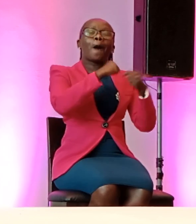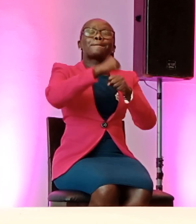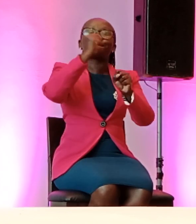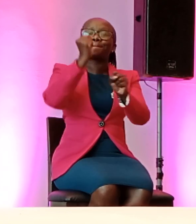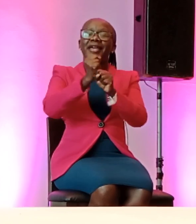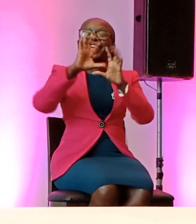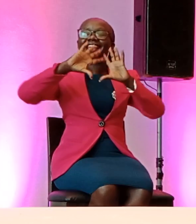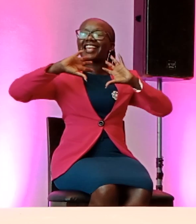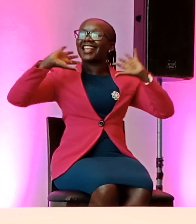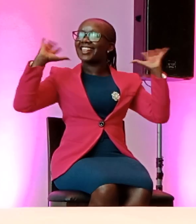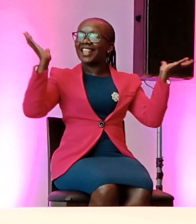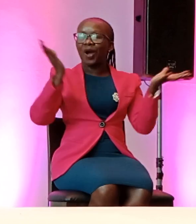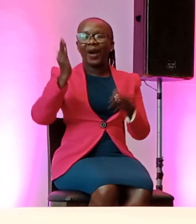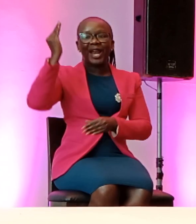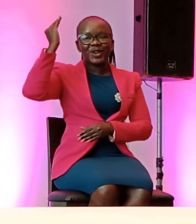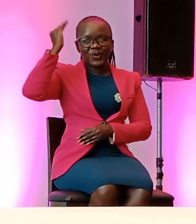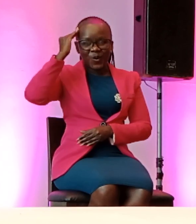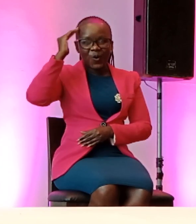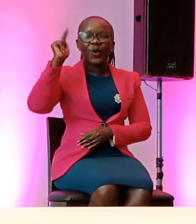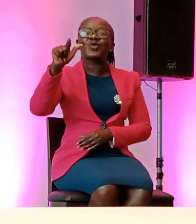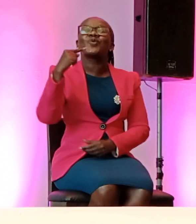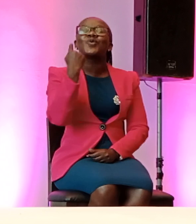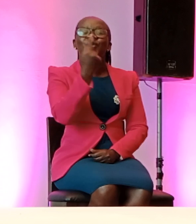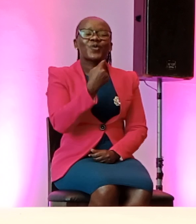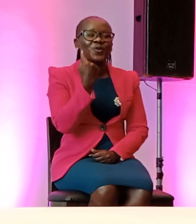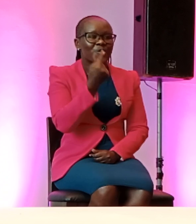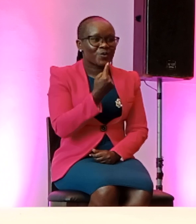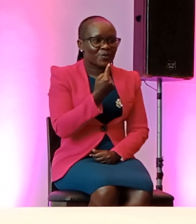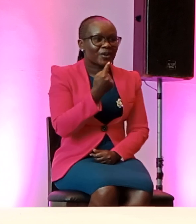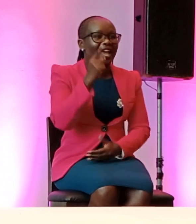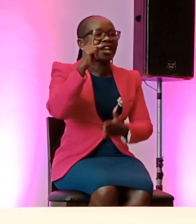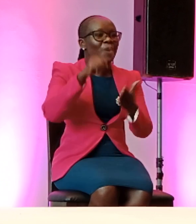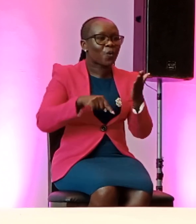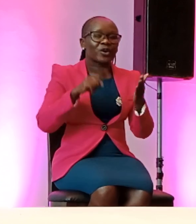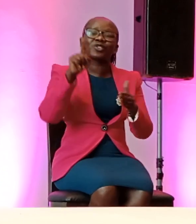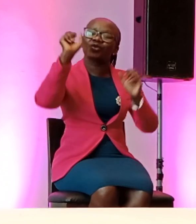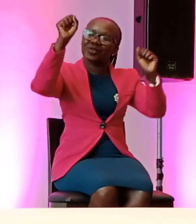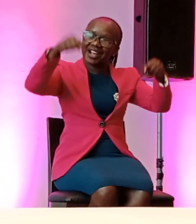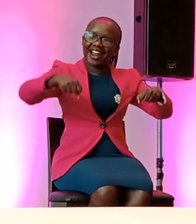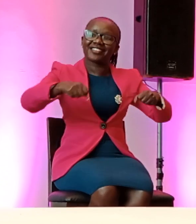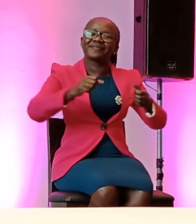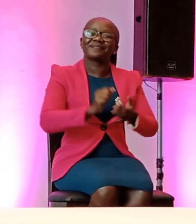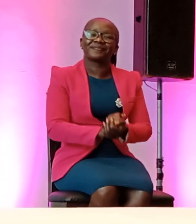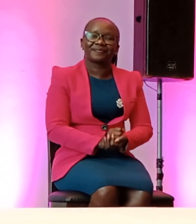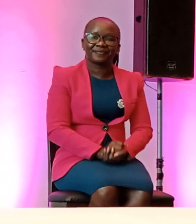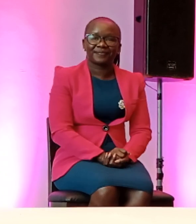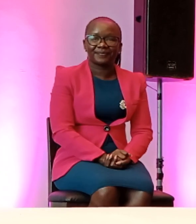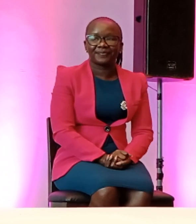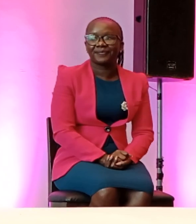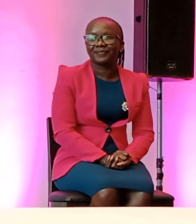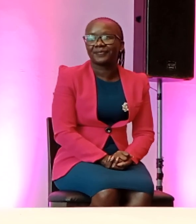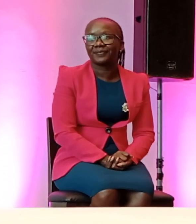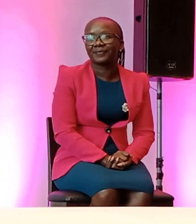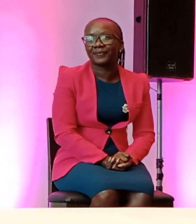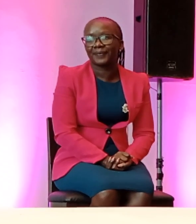the world know who you are and what you can.